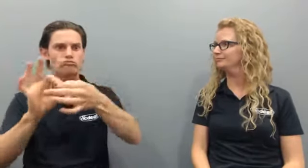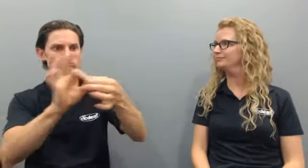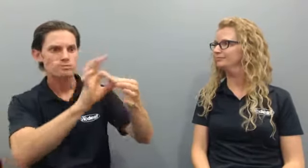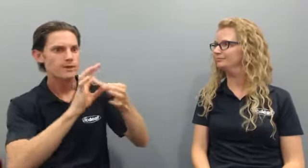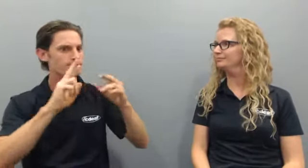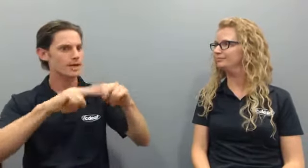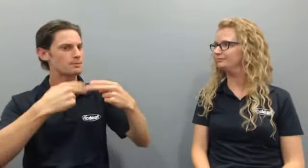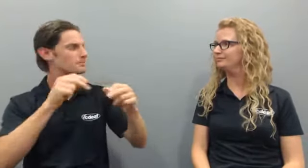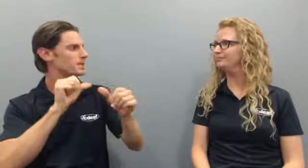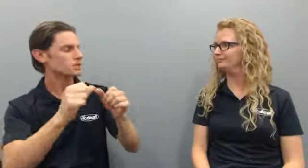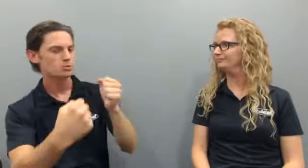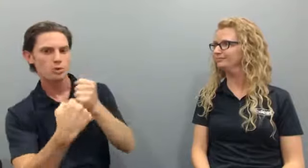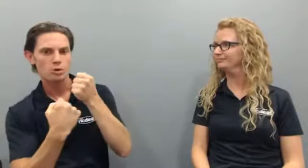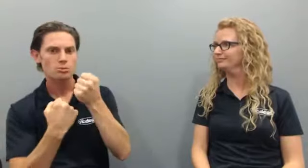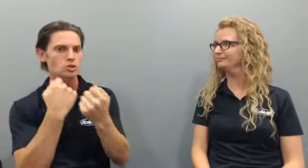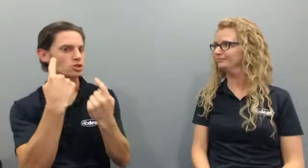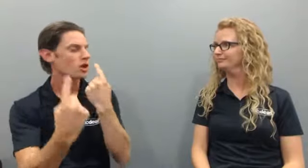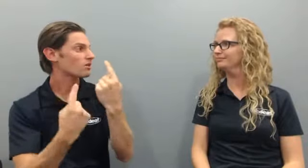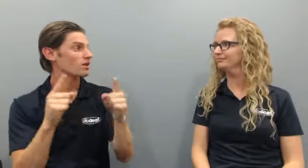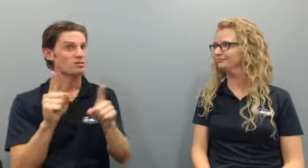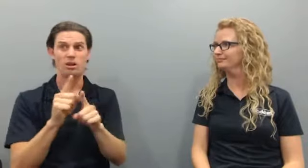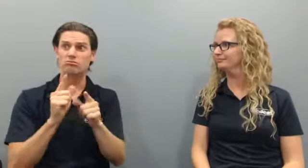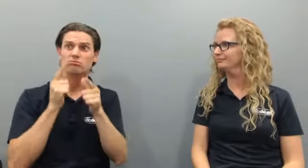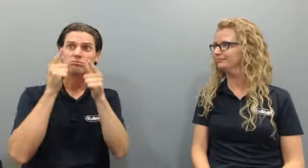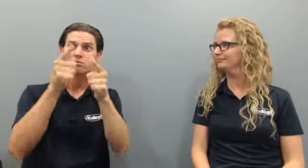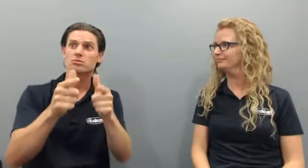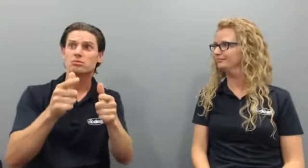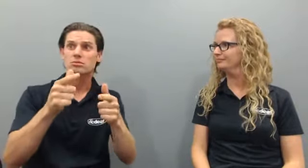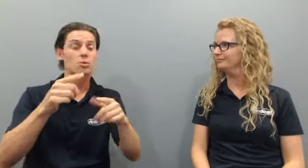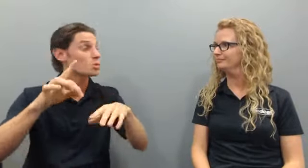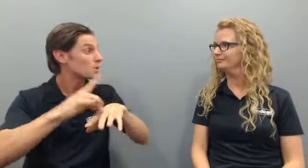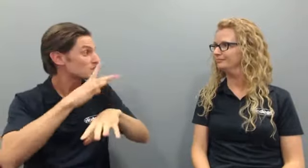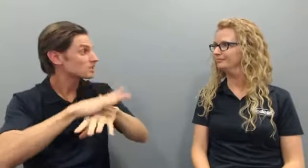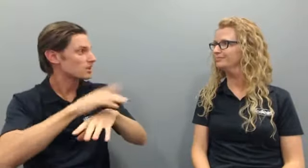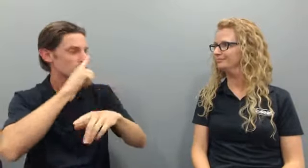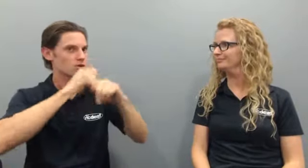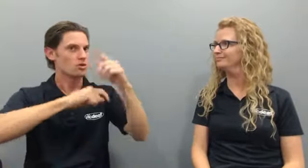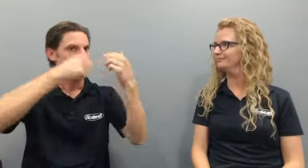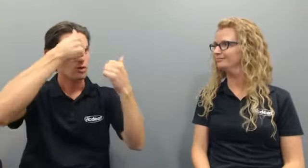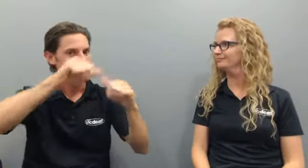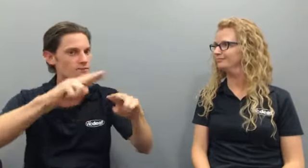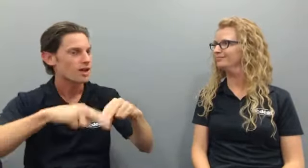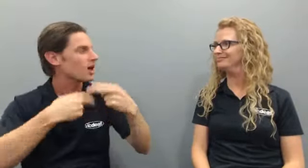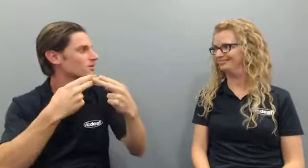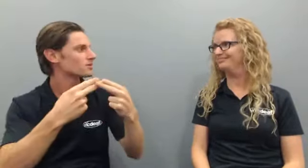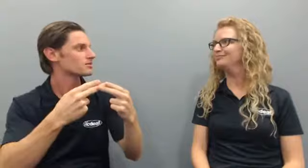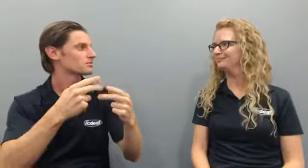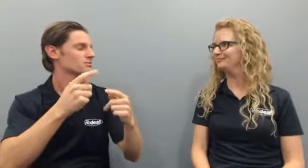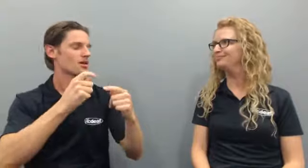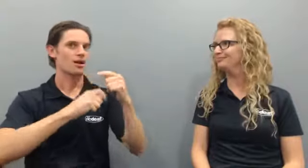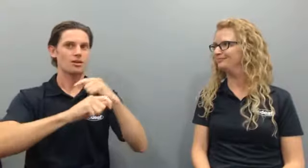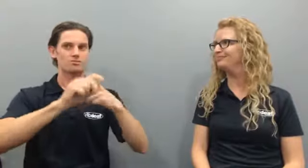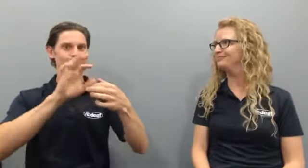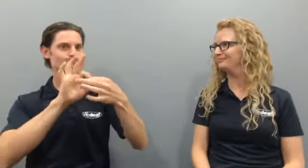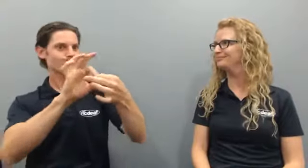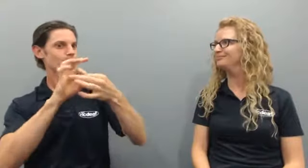better. You want to improve family relationships so that you can support each other. And when you go to a wedding, you can have interpreters there, so you can